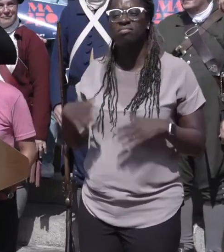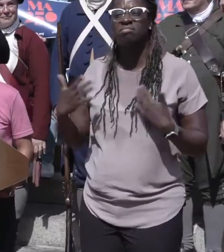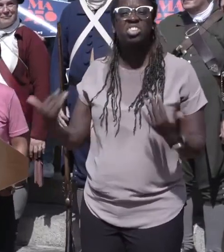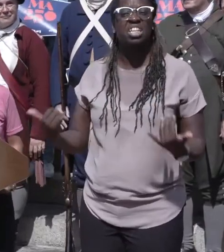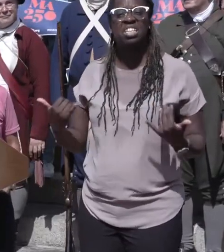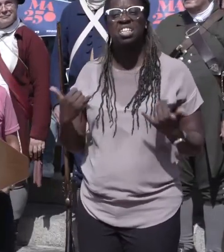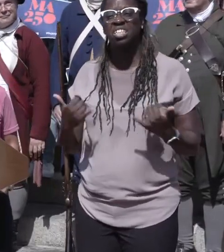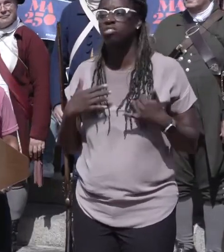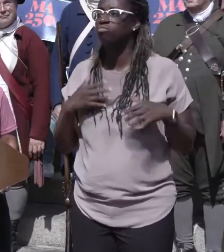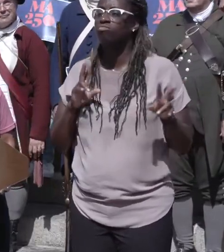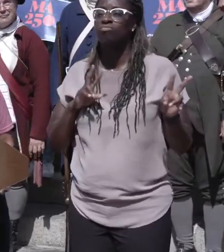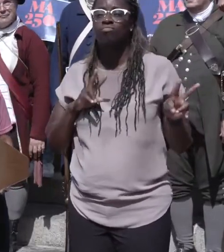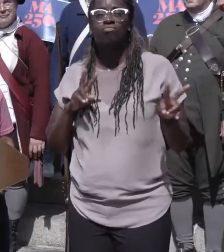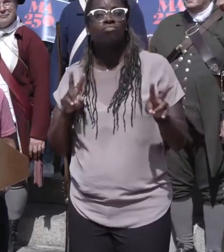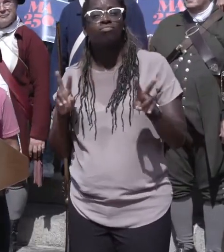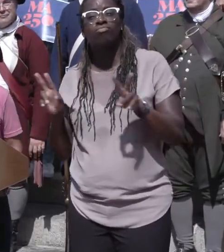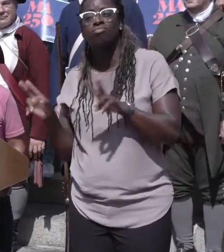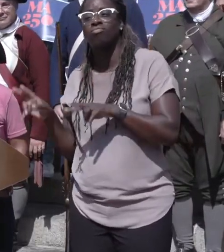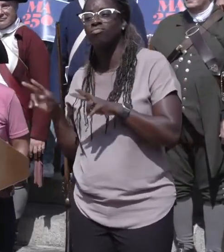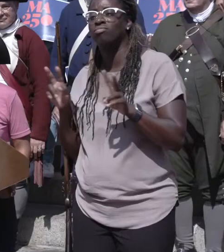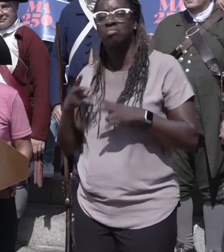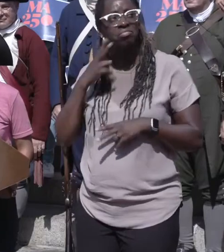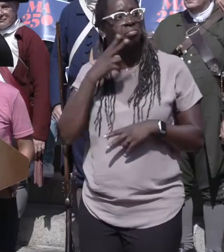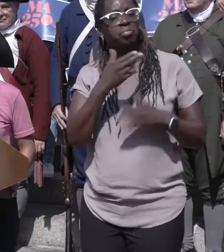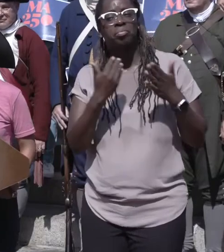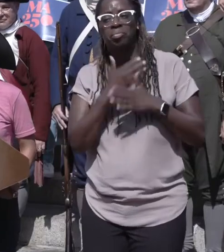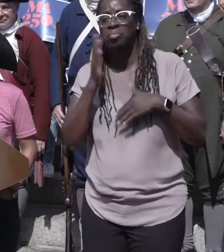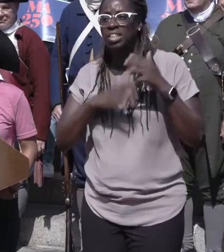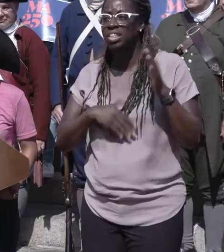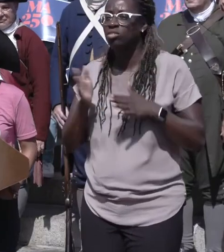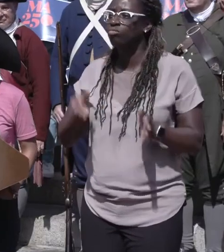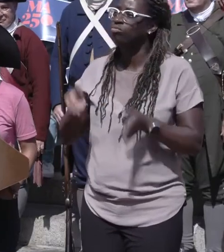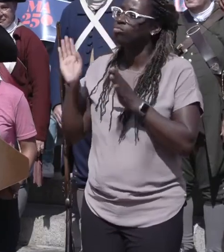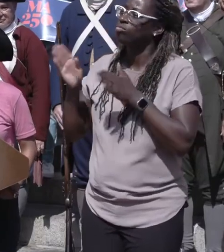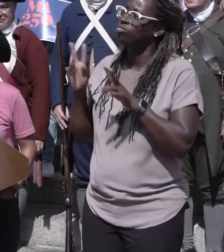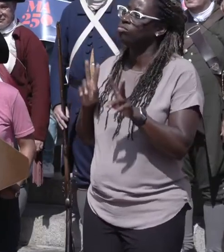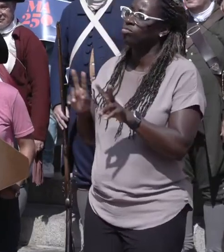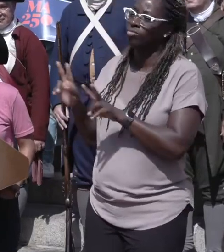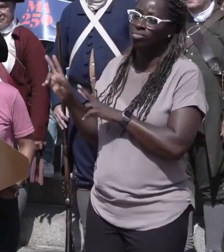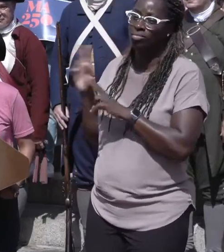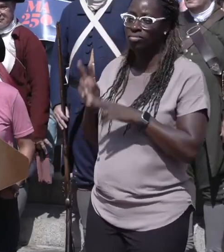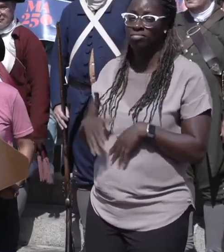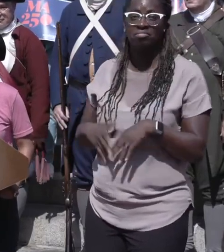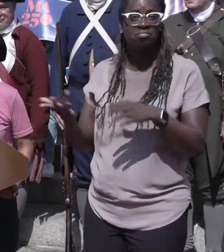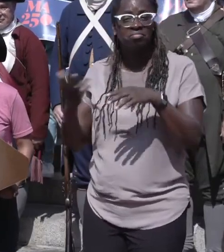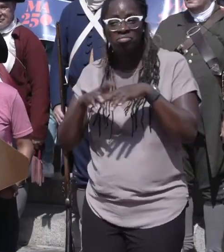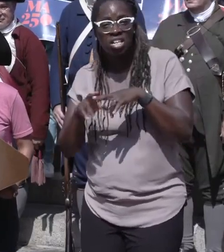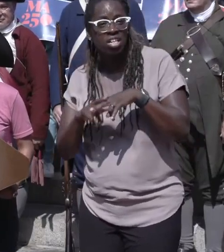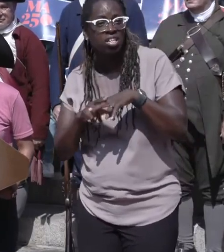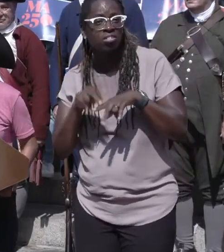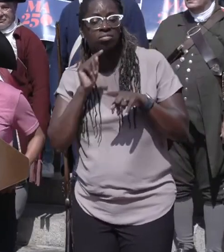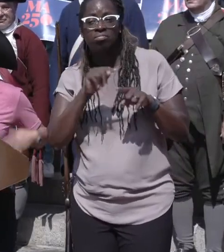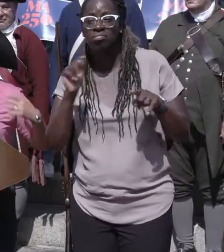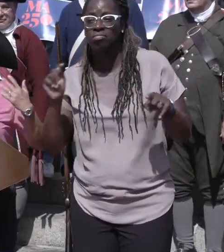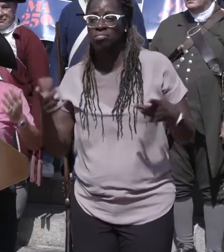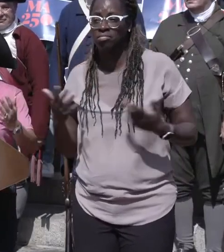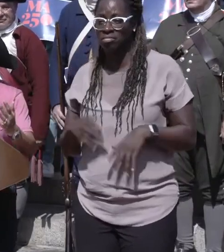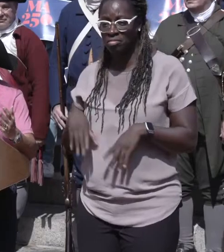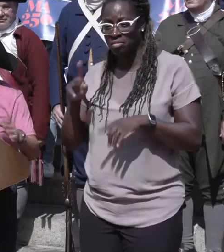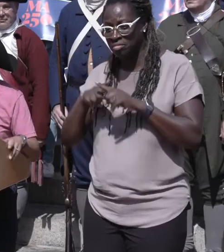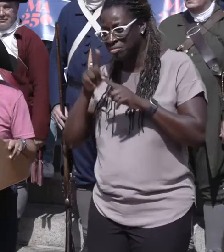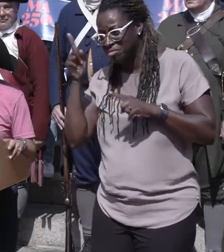of our skyscrapers and our state house, to kind of take this for granted. When you go and stand on the Lexington Green at 5:30 in the morning and you see